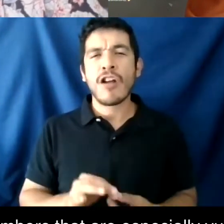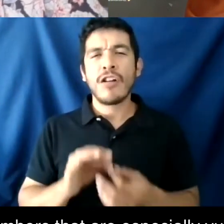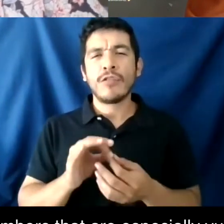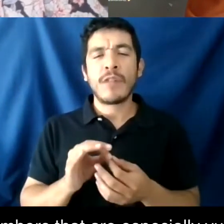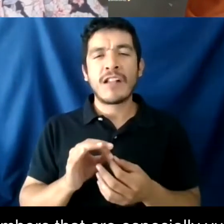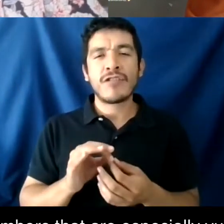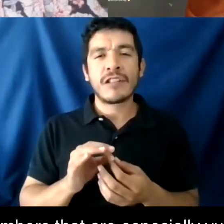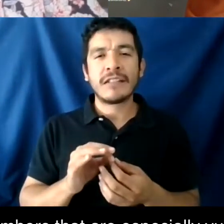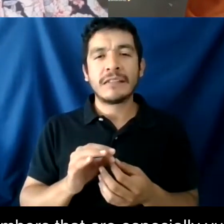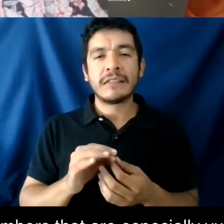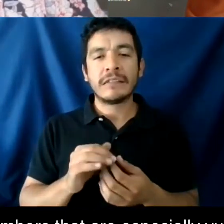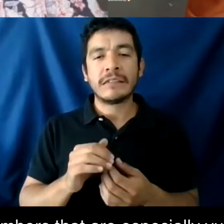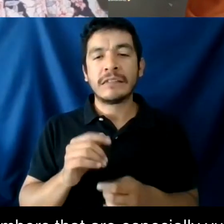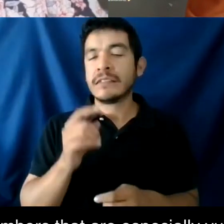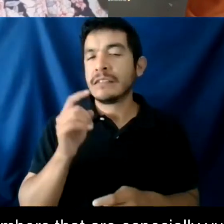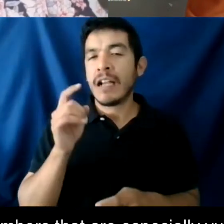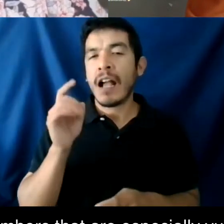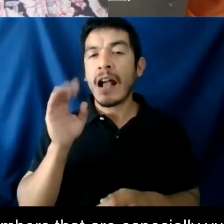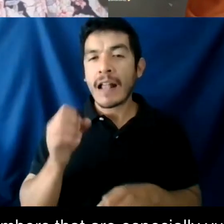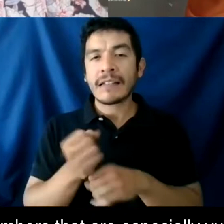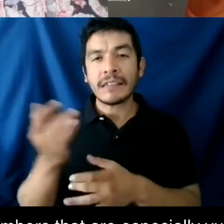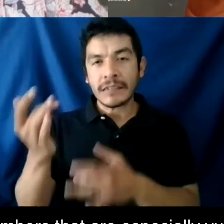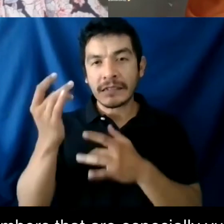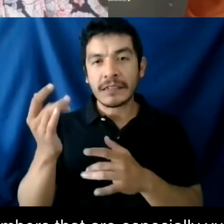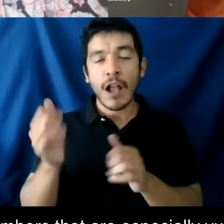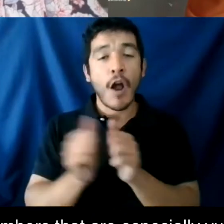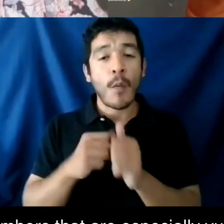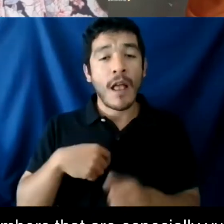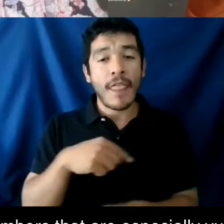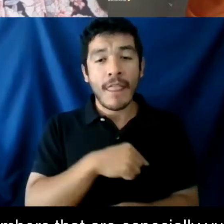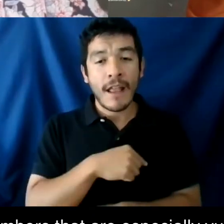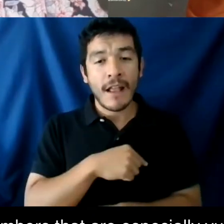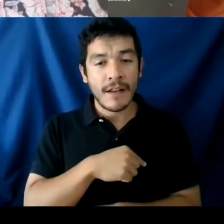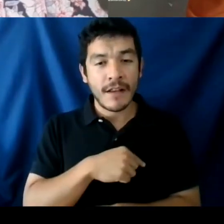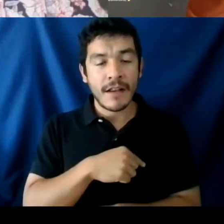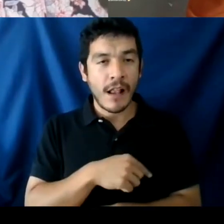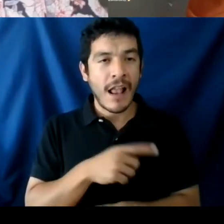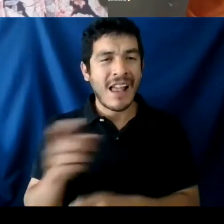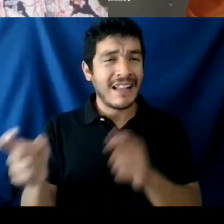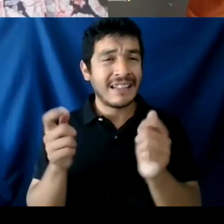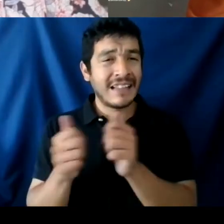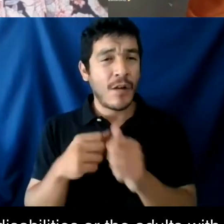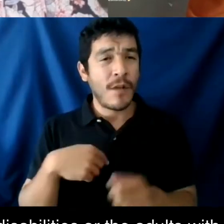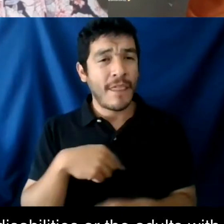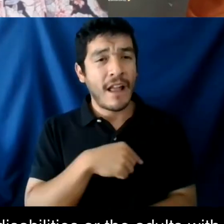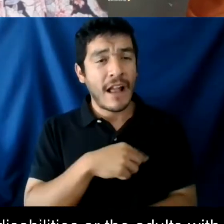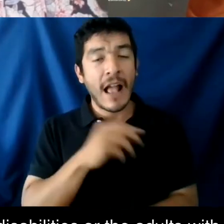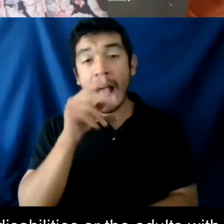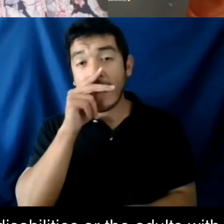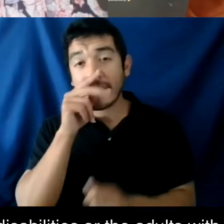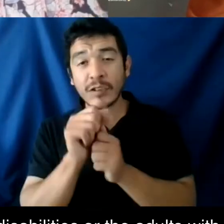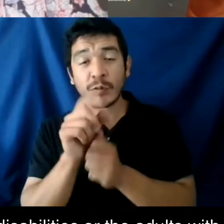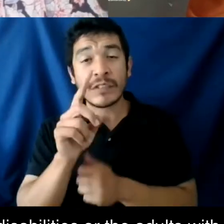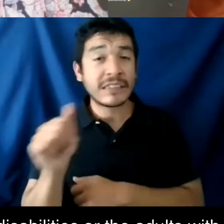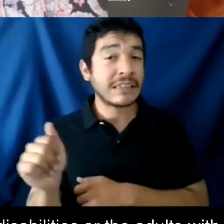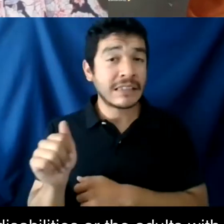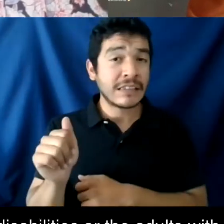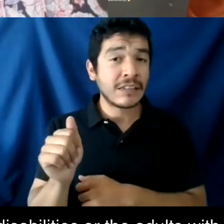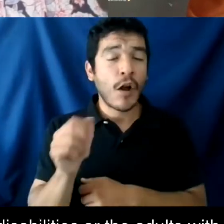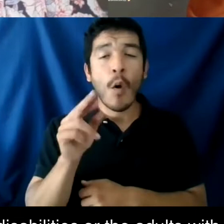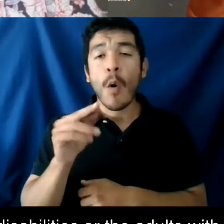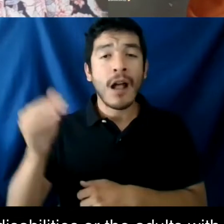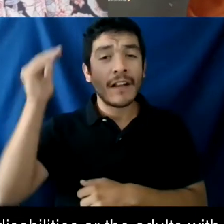vulnerable, which is the abuelas and the kids with disabilities, or the adults